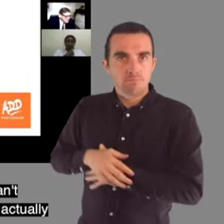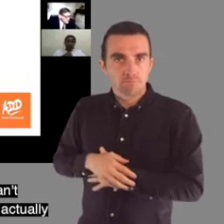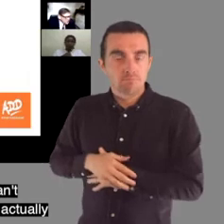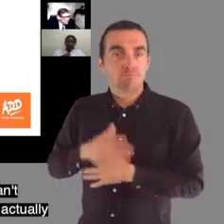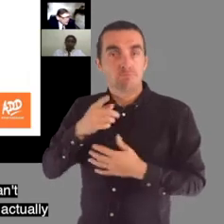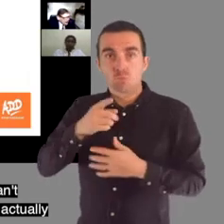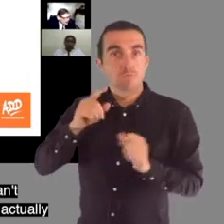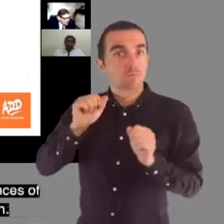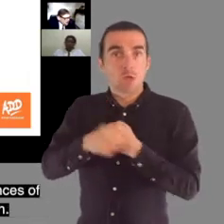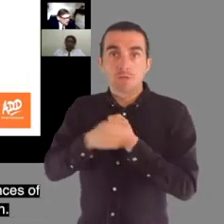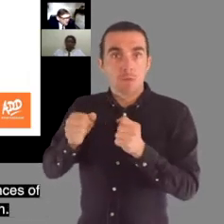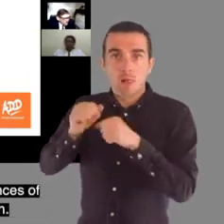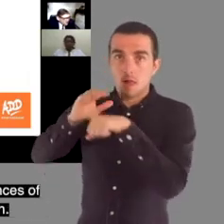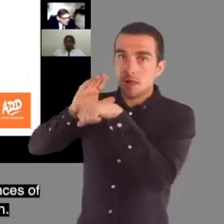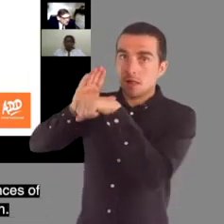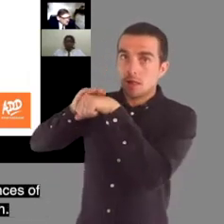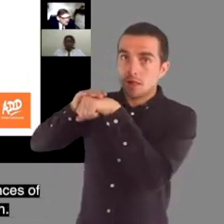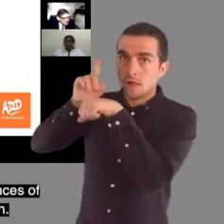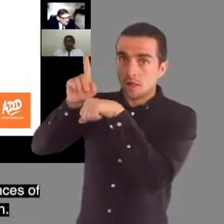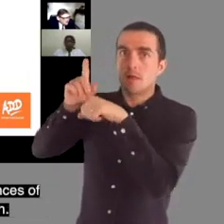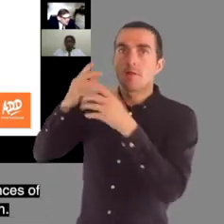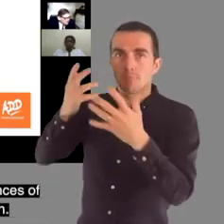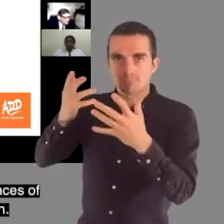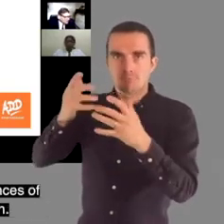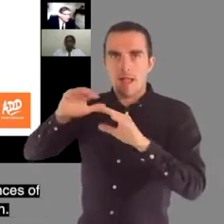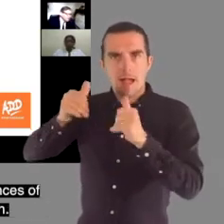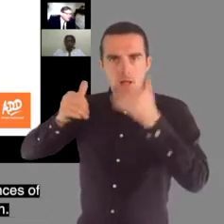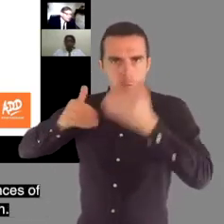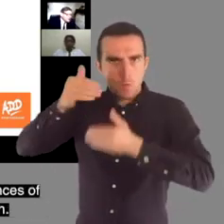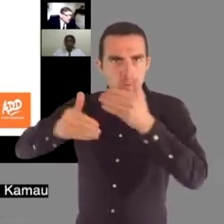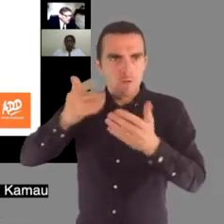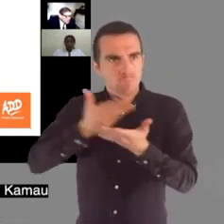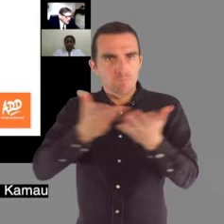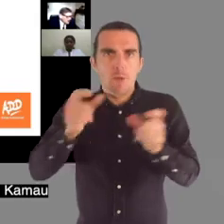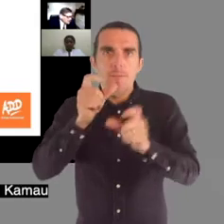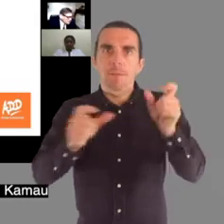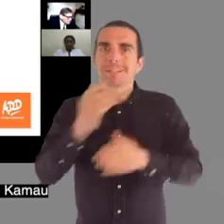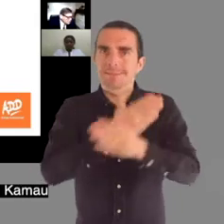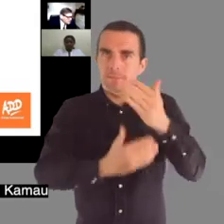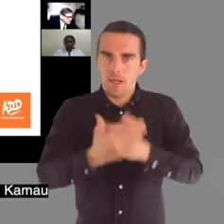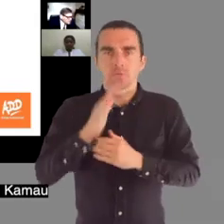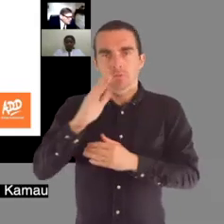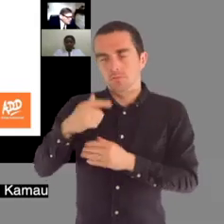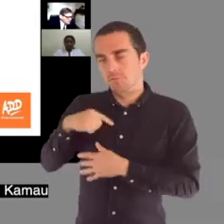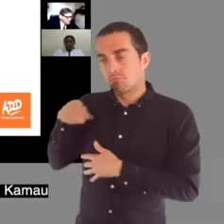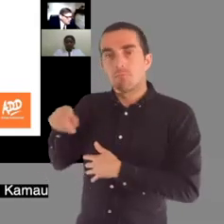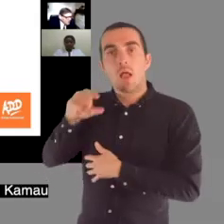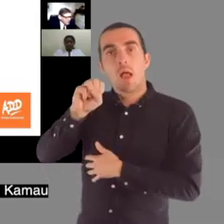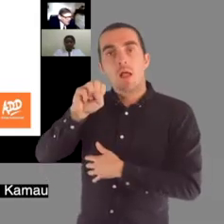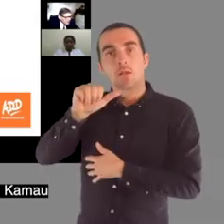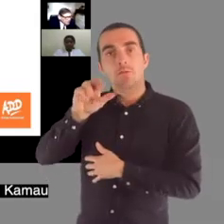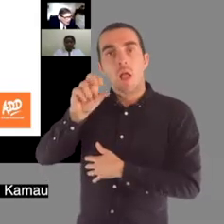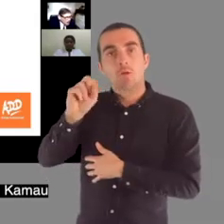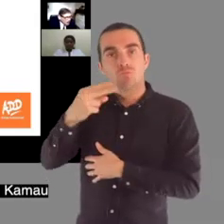government, you can't actually change the material circumstances of disabled people very much. To help me present this is Sarah Kamau,